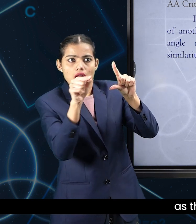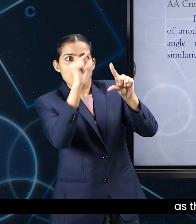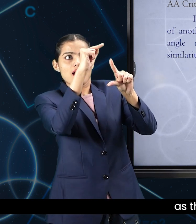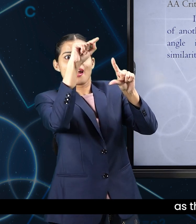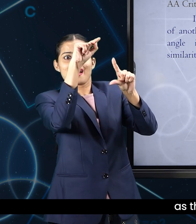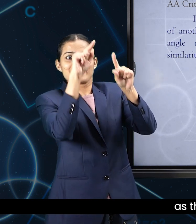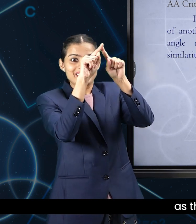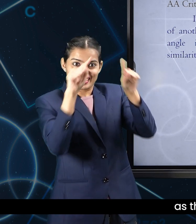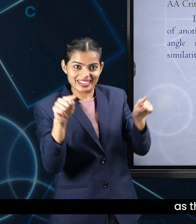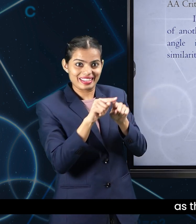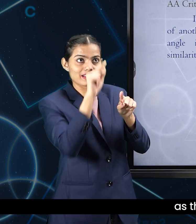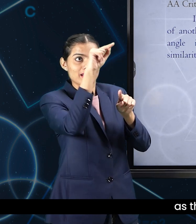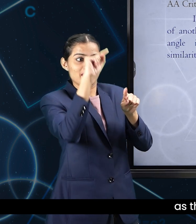-angle similarity criterion.